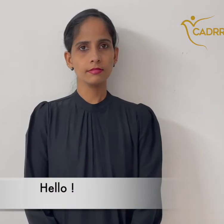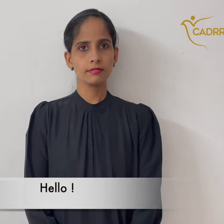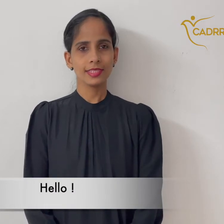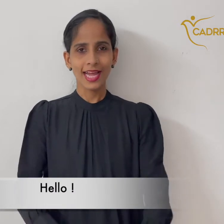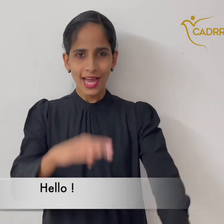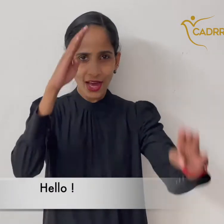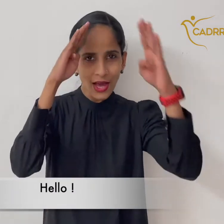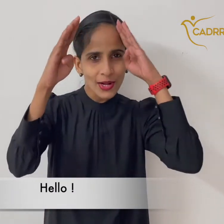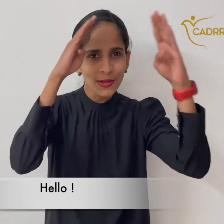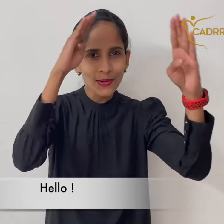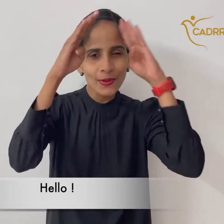Hello,